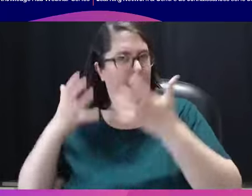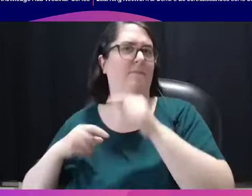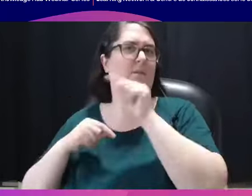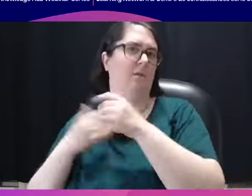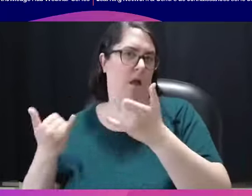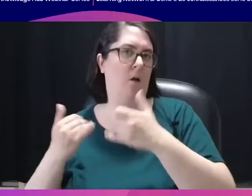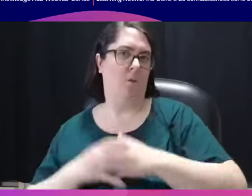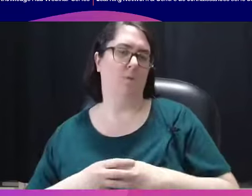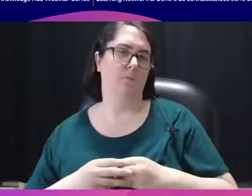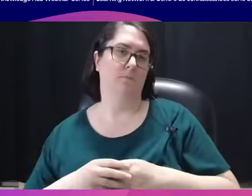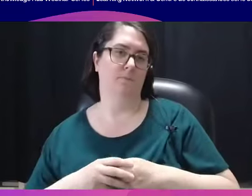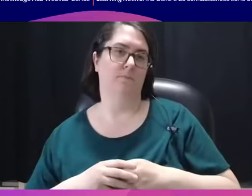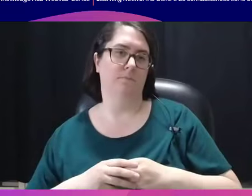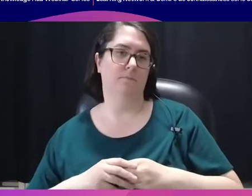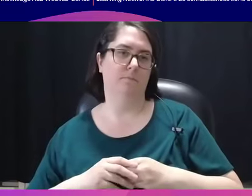communities.